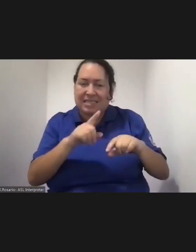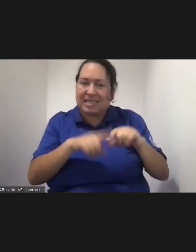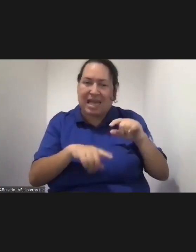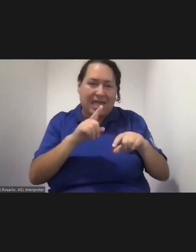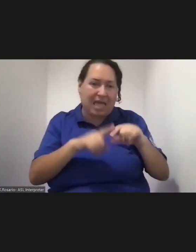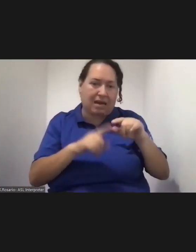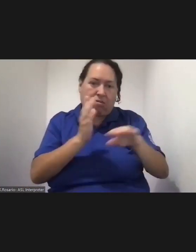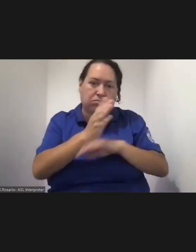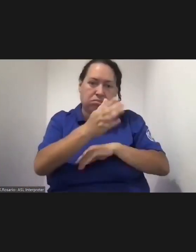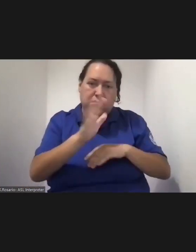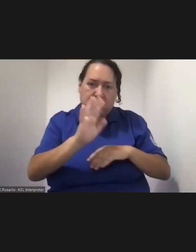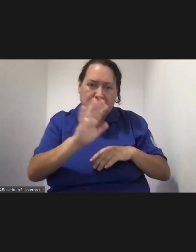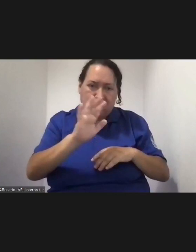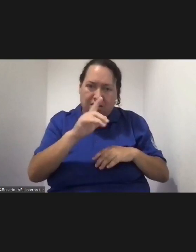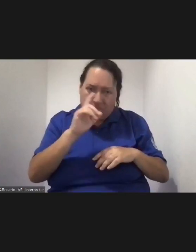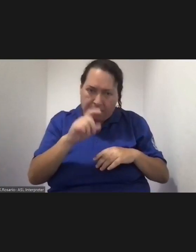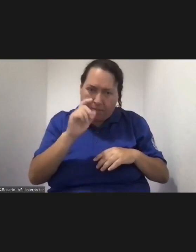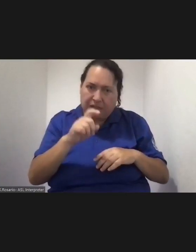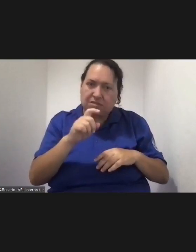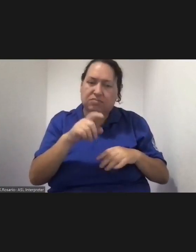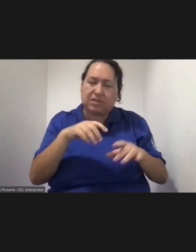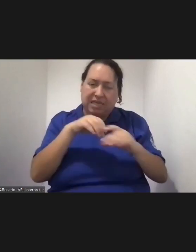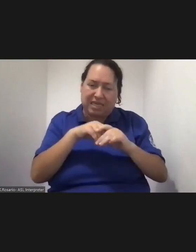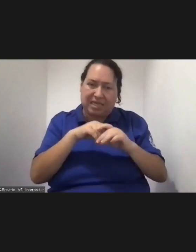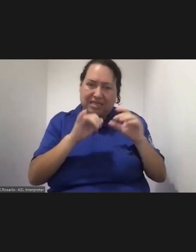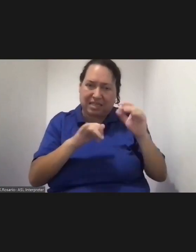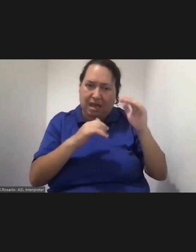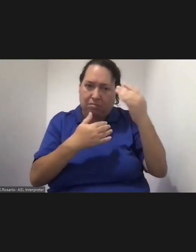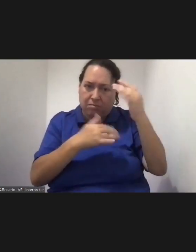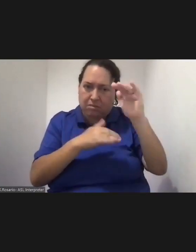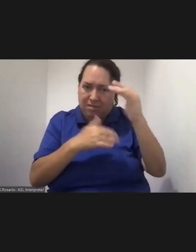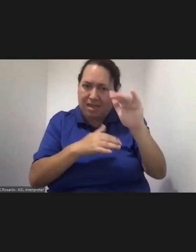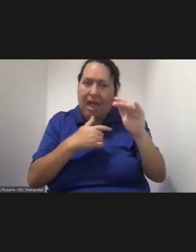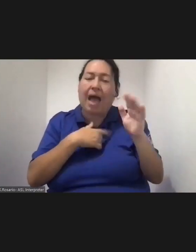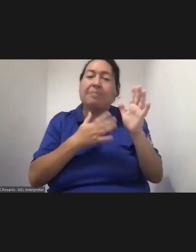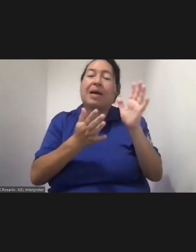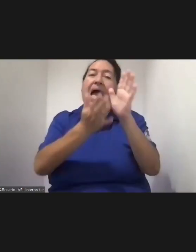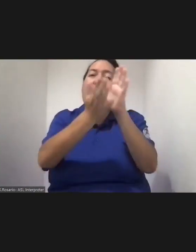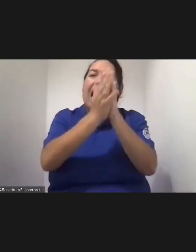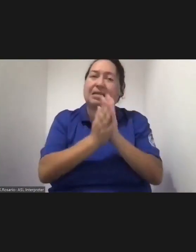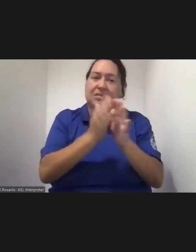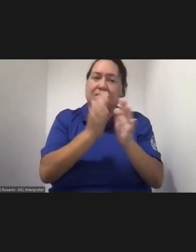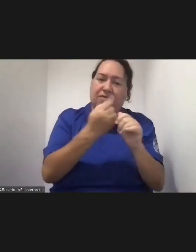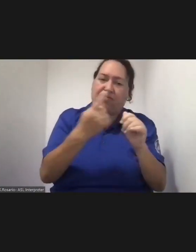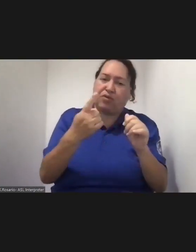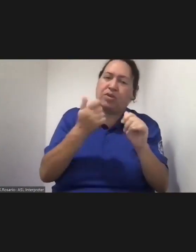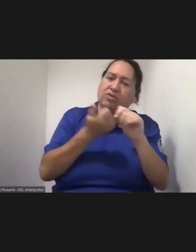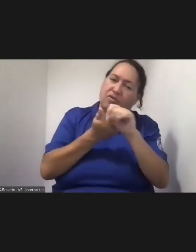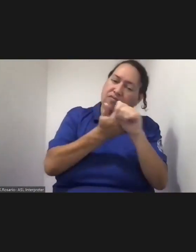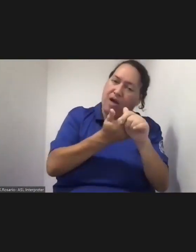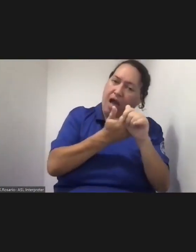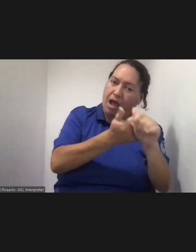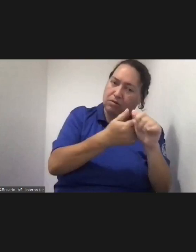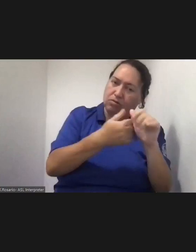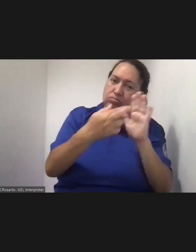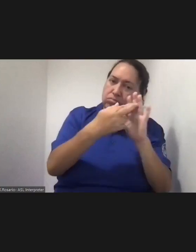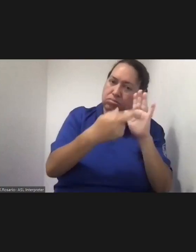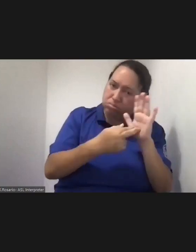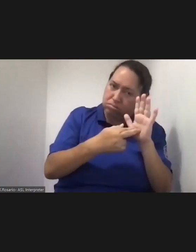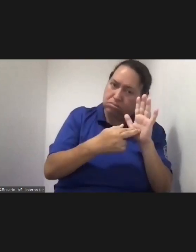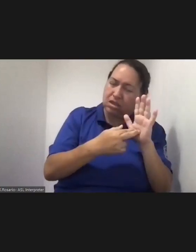within the guidelines. That's why I'm asking everybody to please comply to the guidelines and